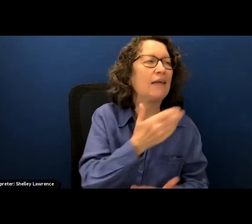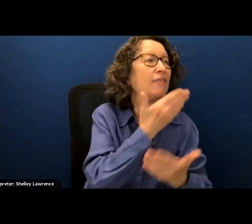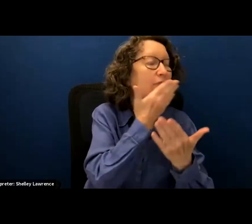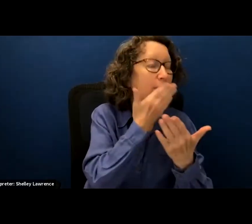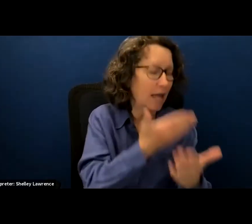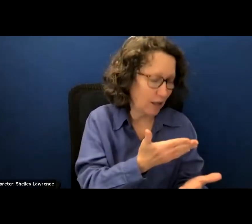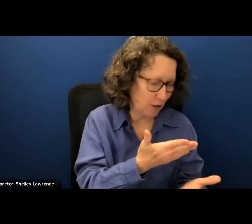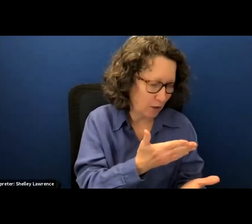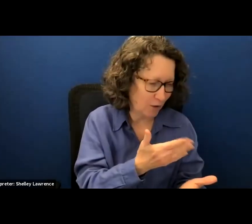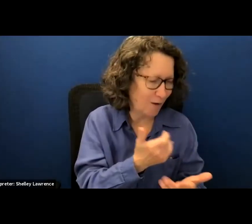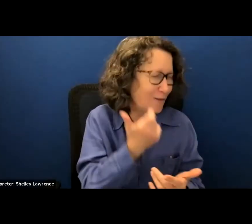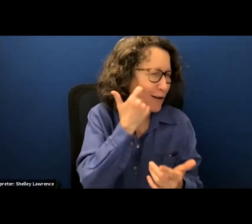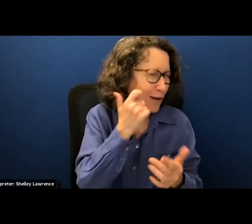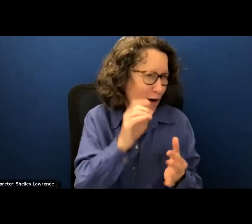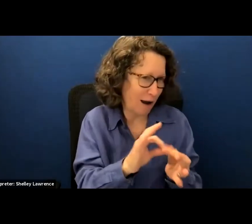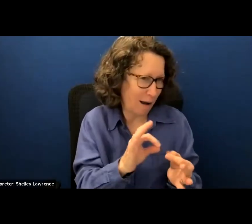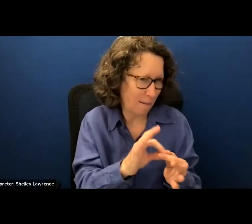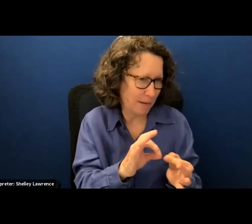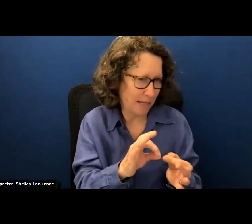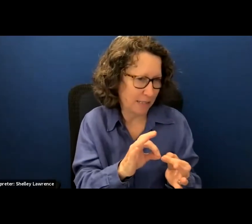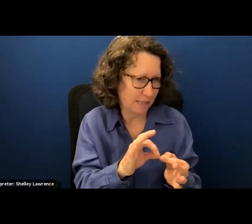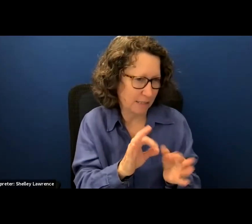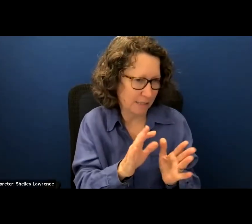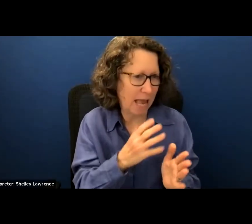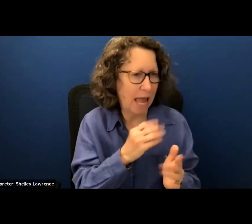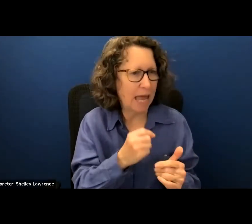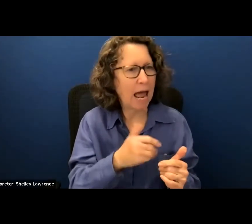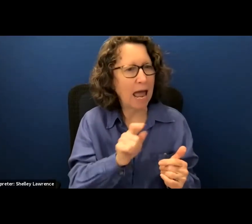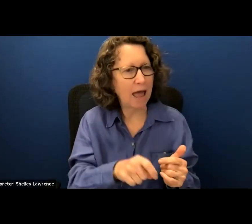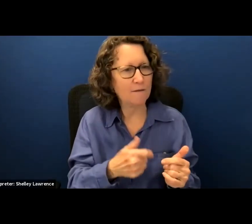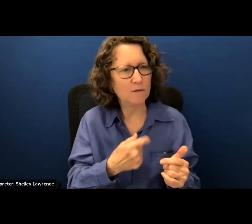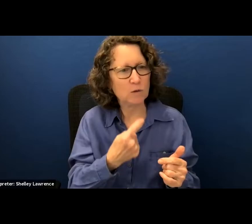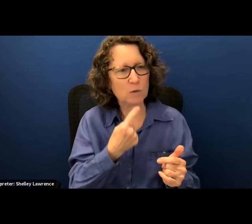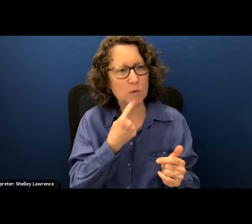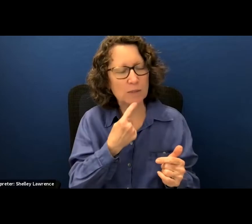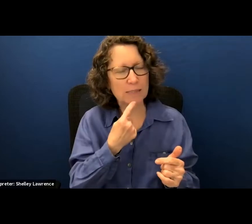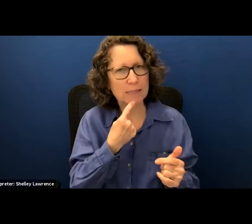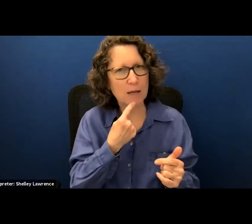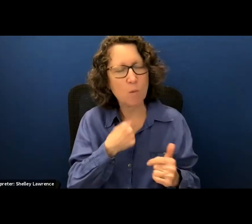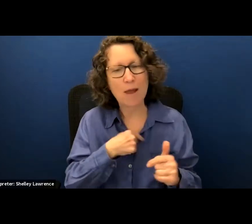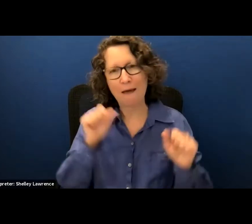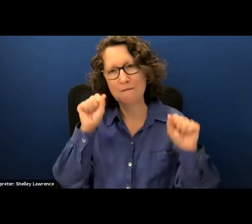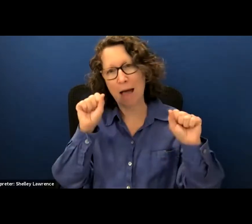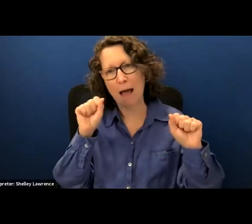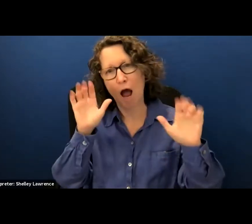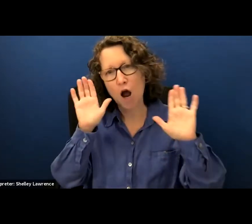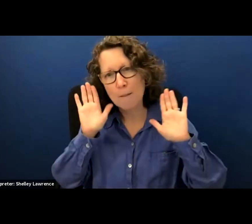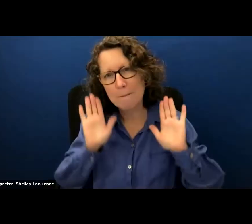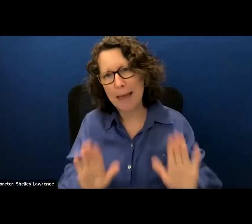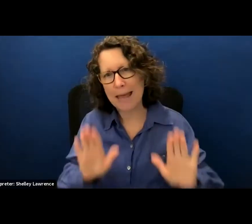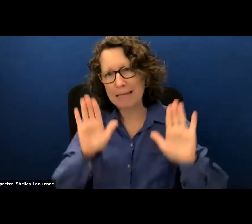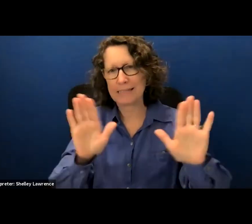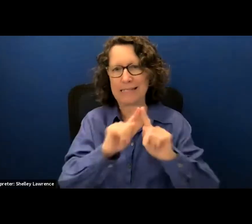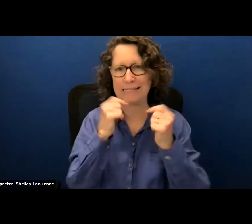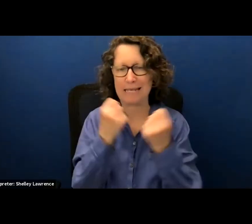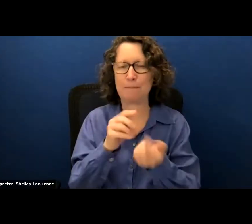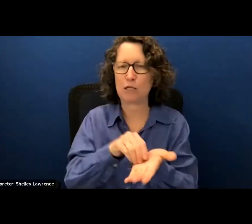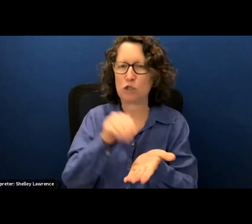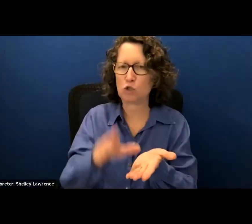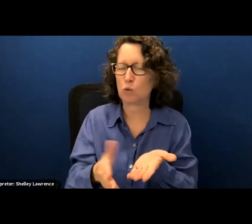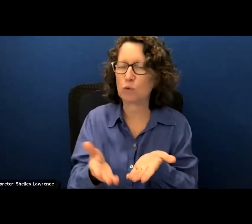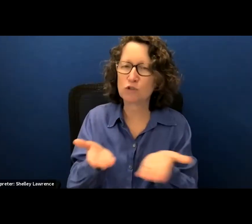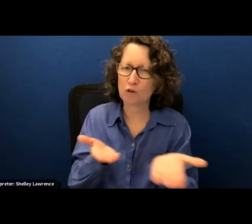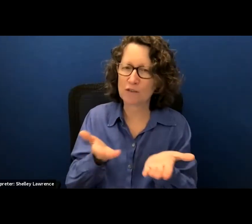for what you said to me personally, and I do have to say, we have an amazing team in student services of youth